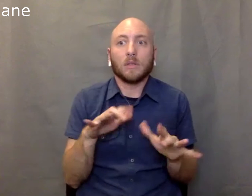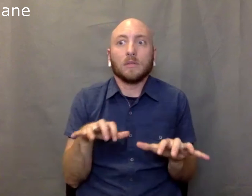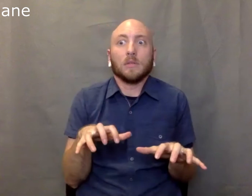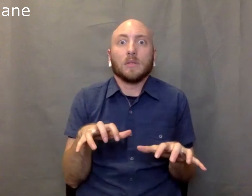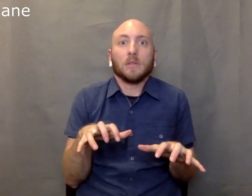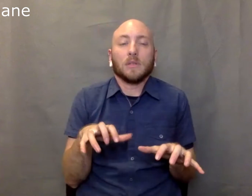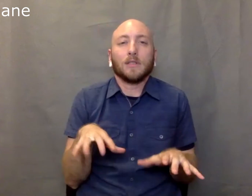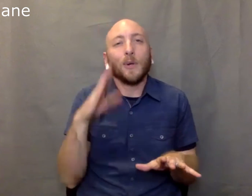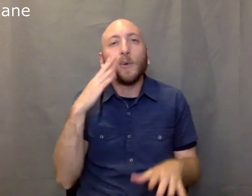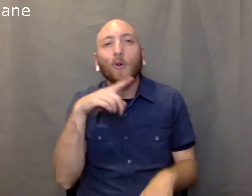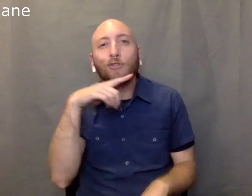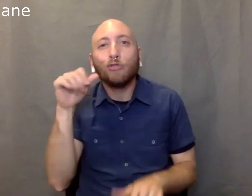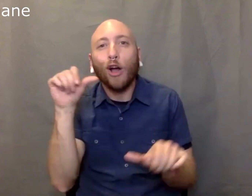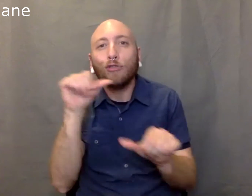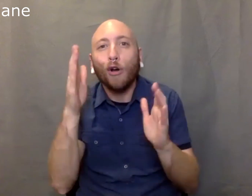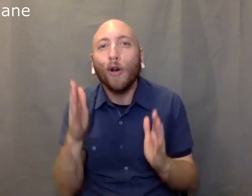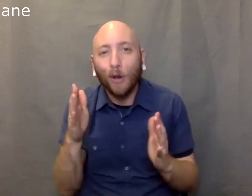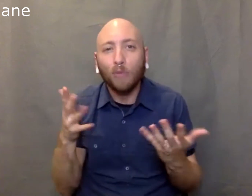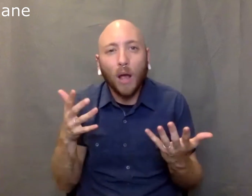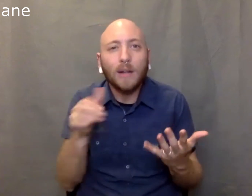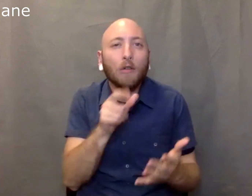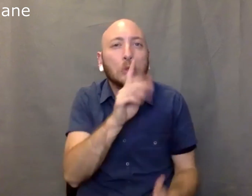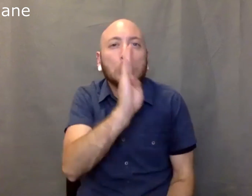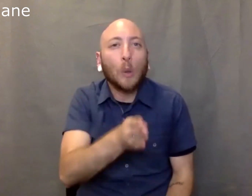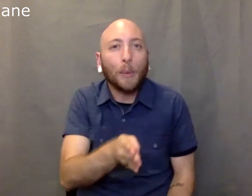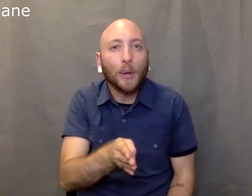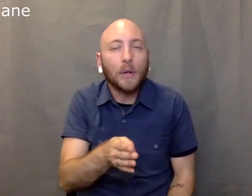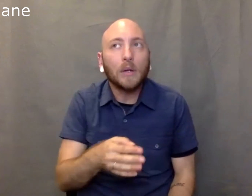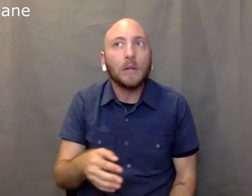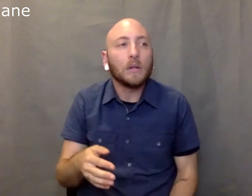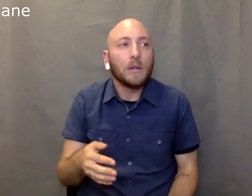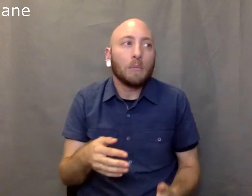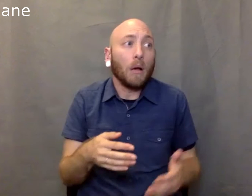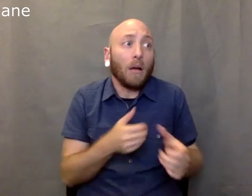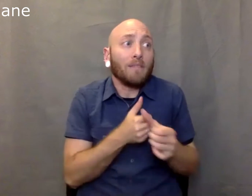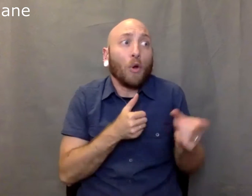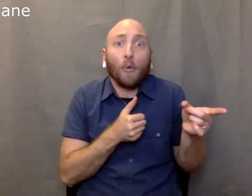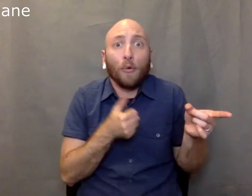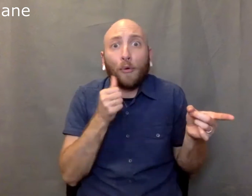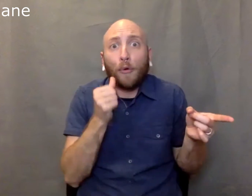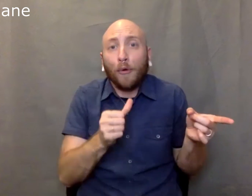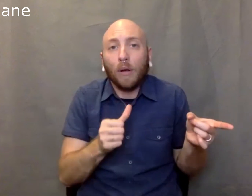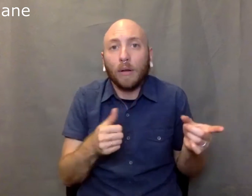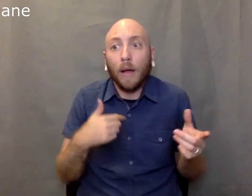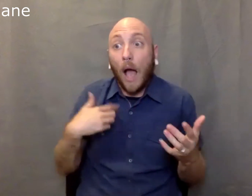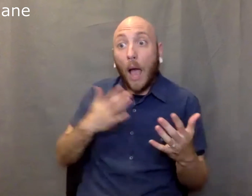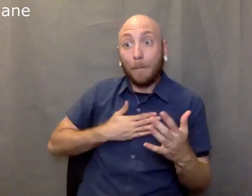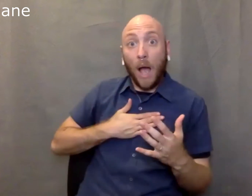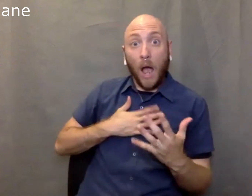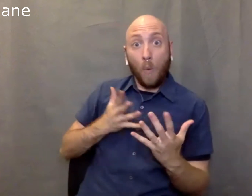drunk the whole time. Still super scared. Didn't know what I wanted to do, and had